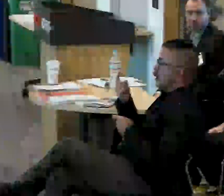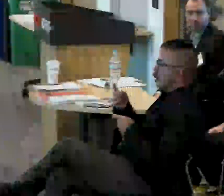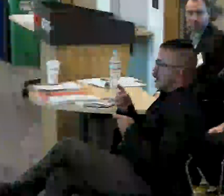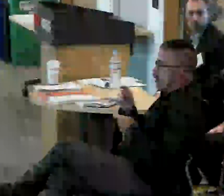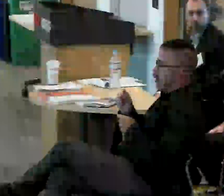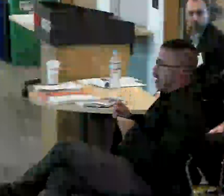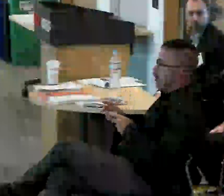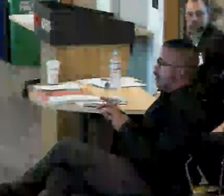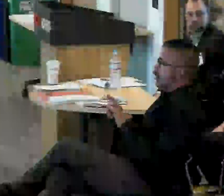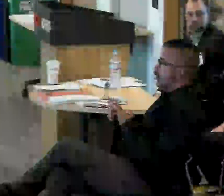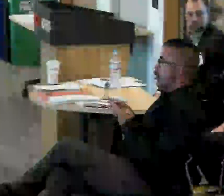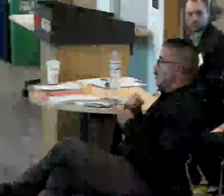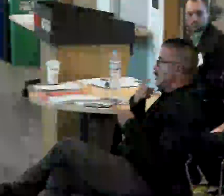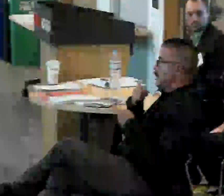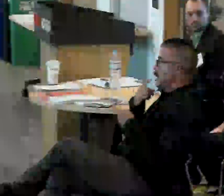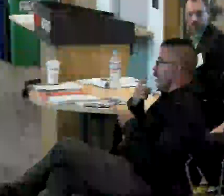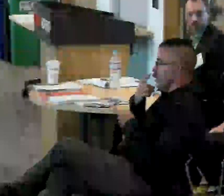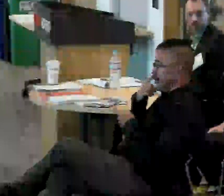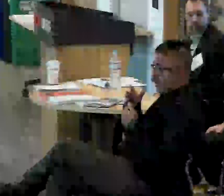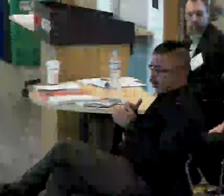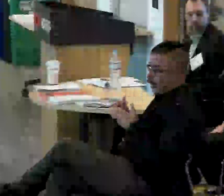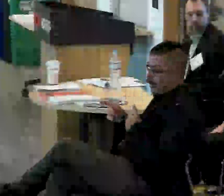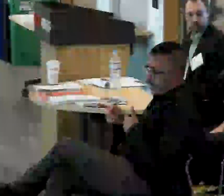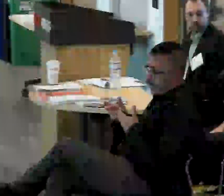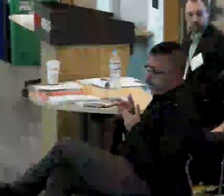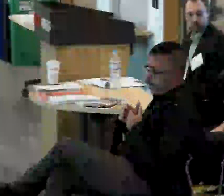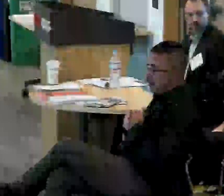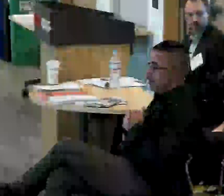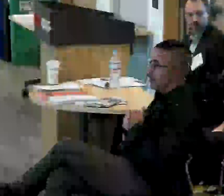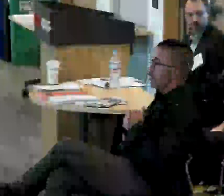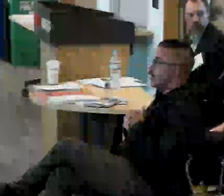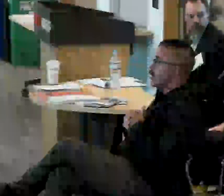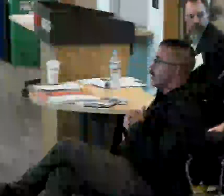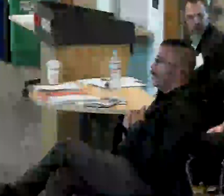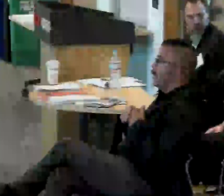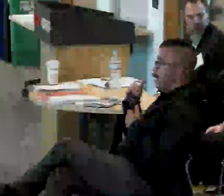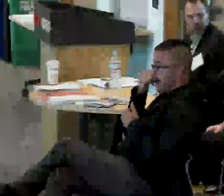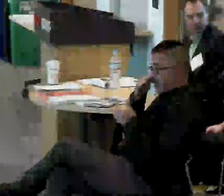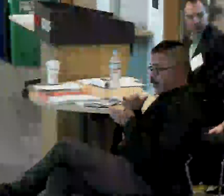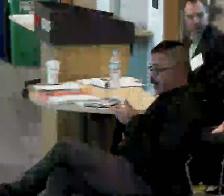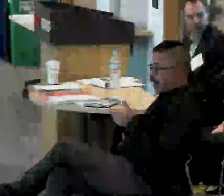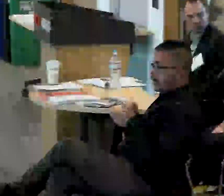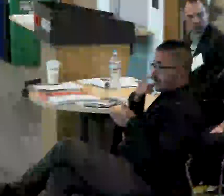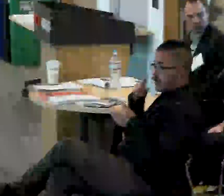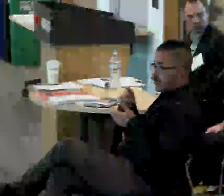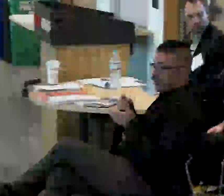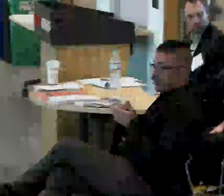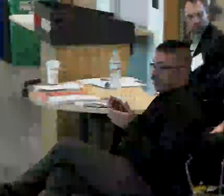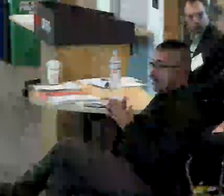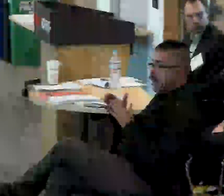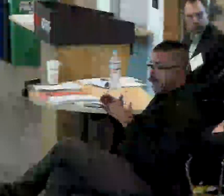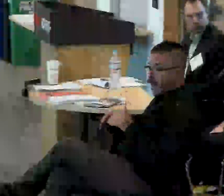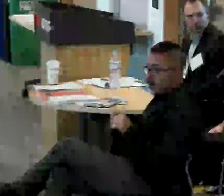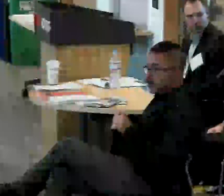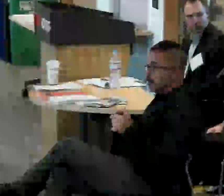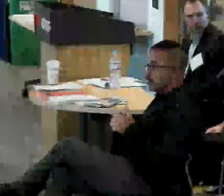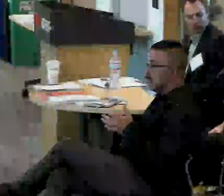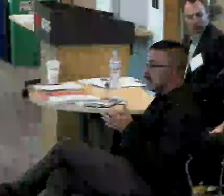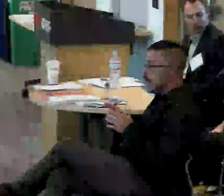opportunity to save, basically for whatever they want. Whether it's for home ownership, maybe to pay